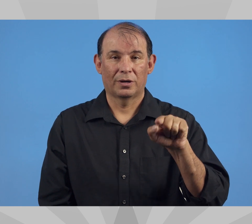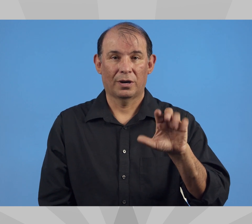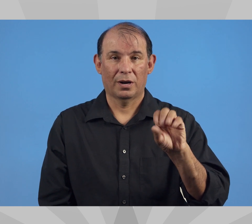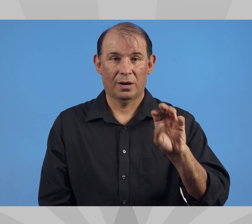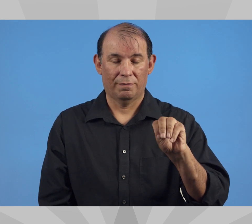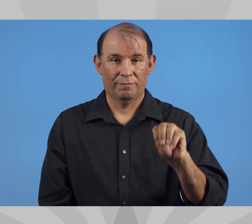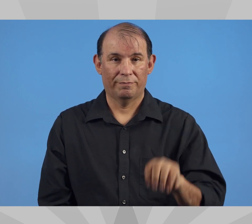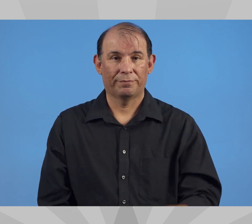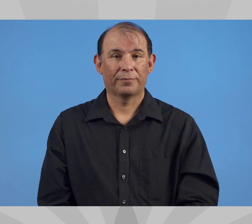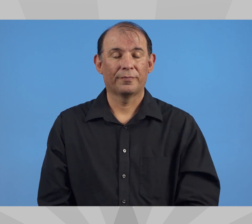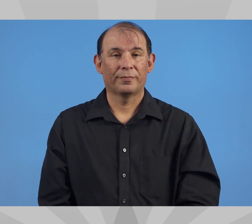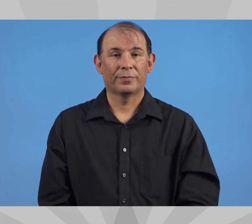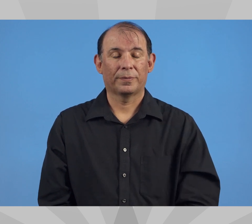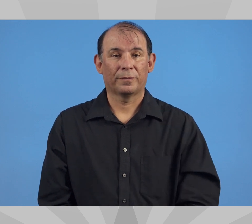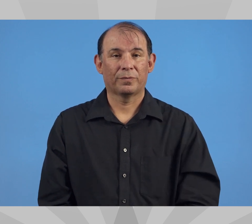www.nealcarterarizona.com.